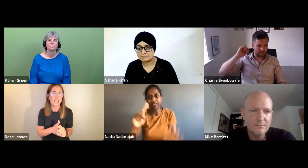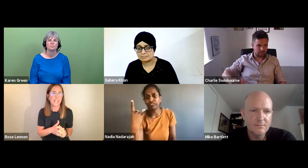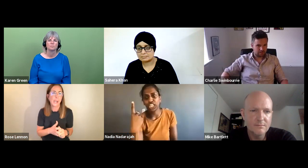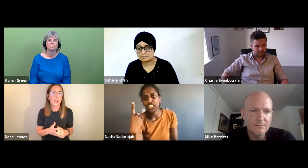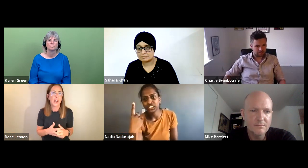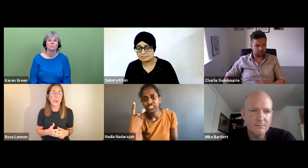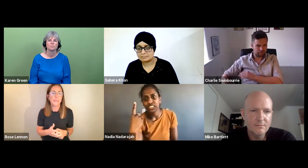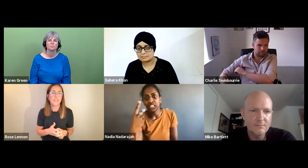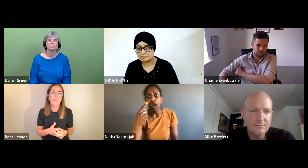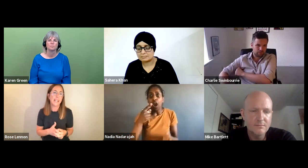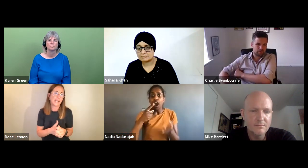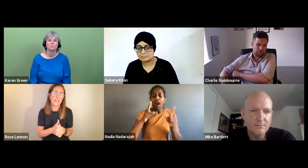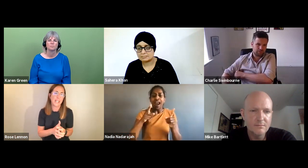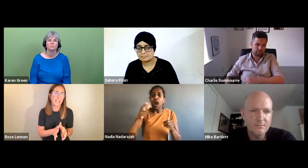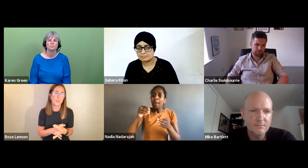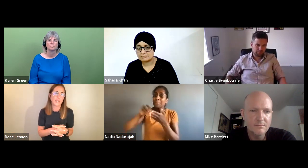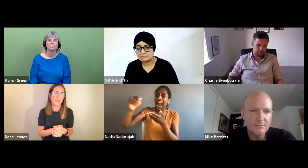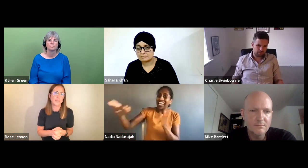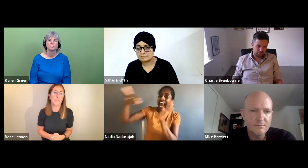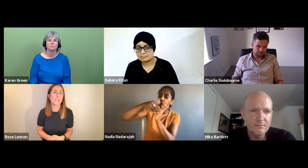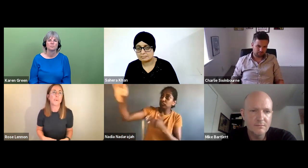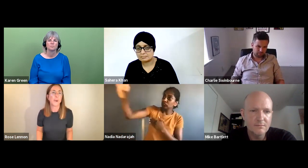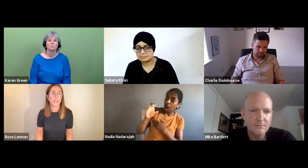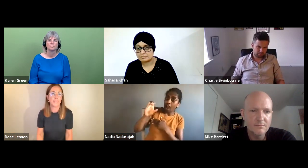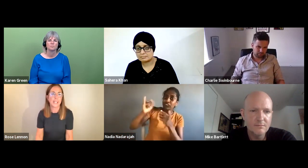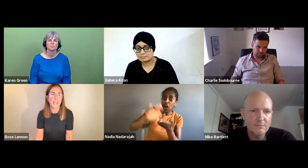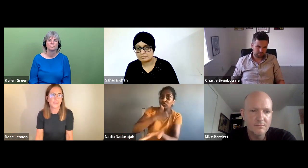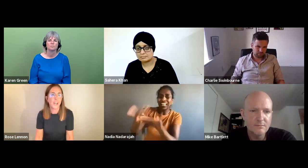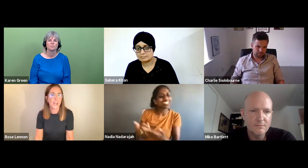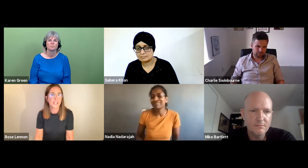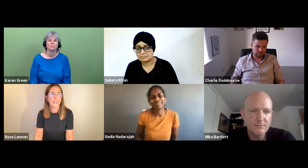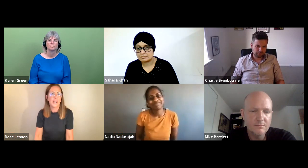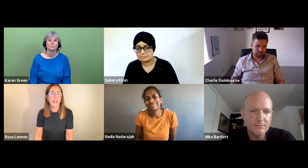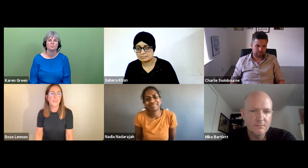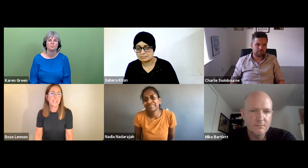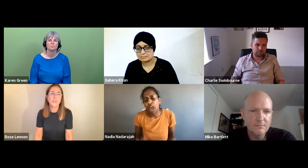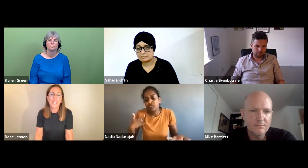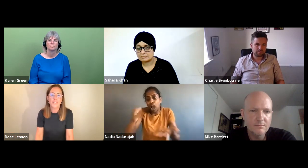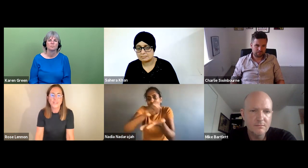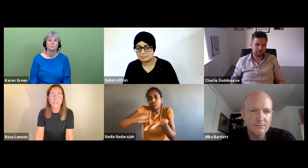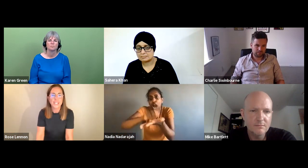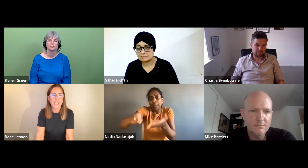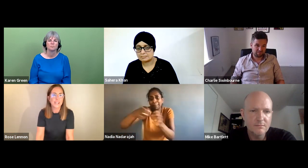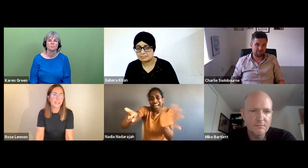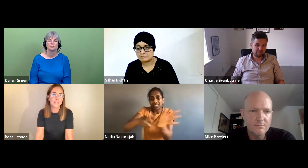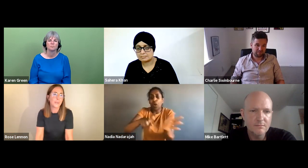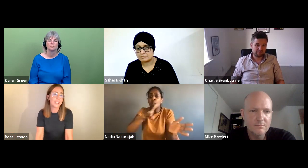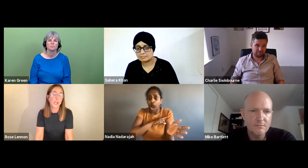think for me, like I've said, I always produce my work in BSL first. We get grants for translation? No, we